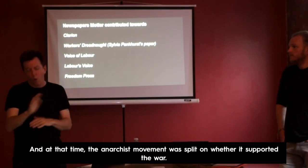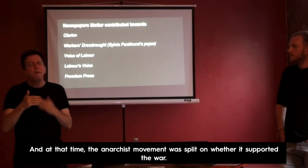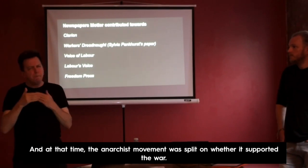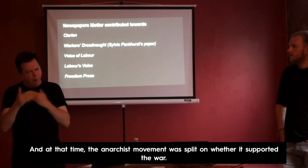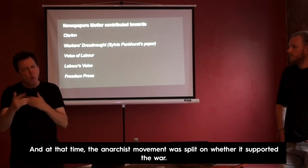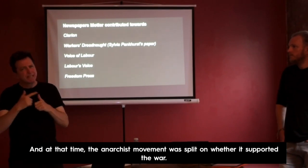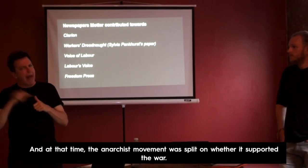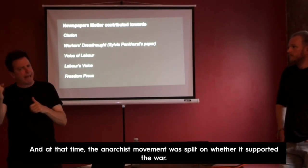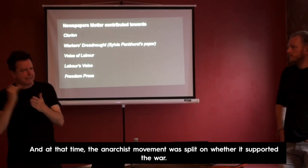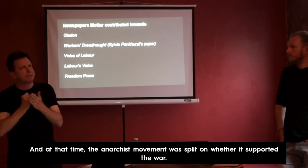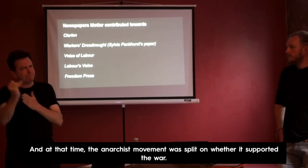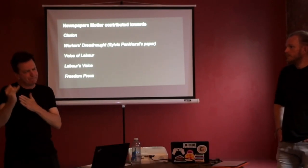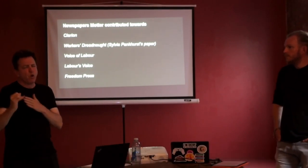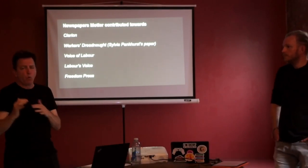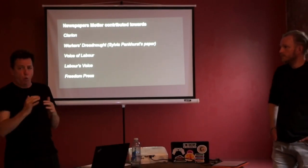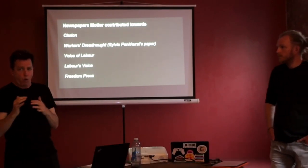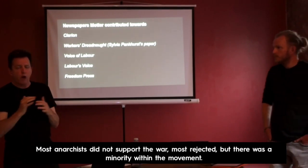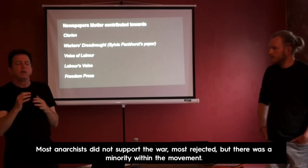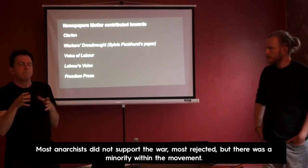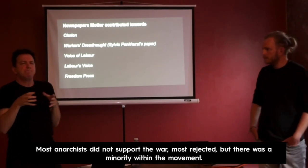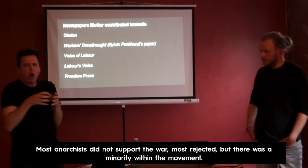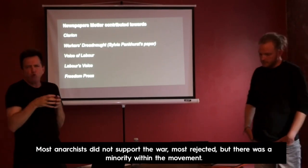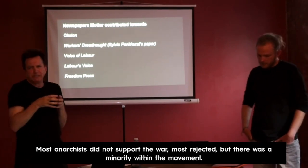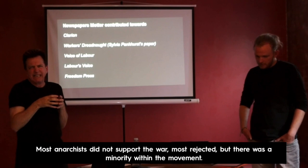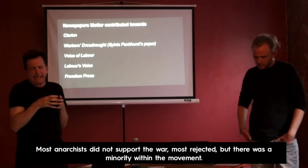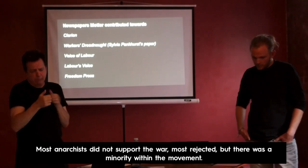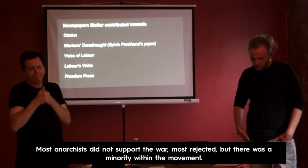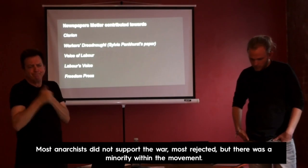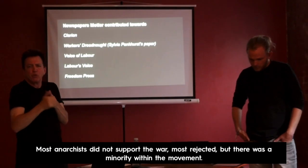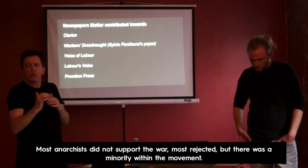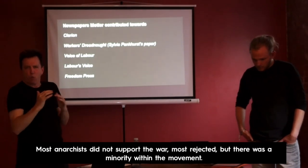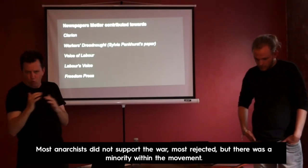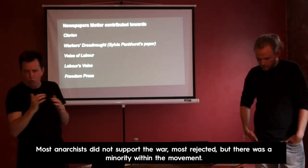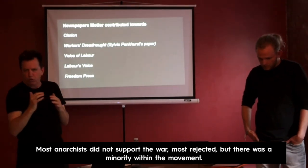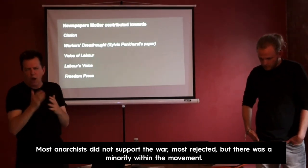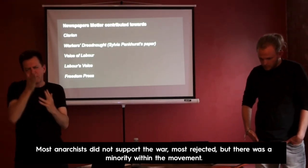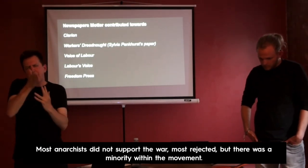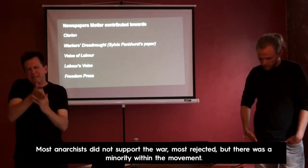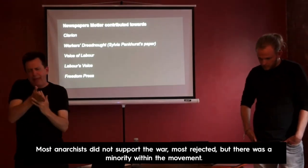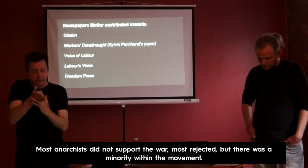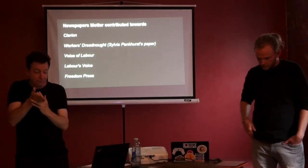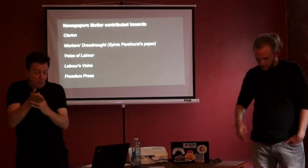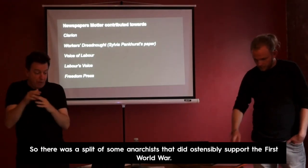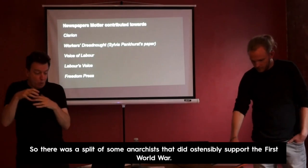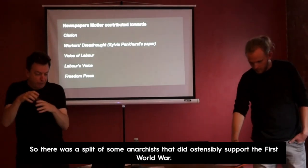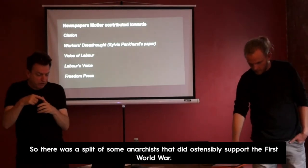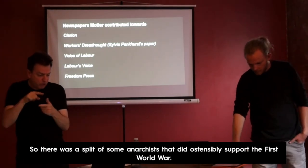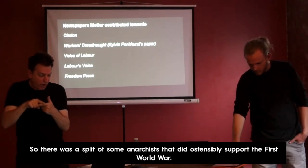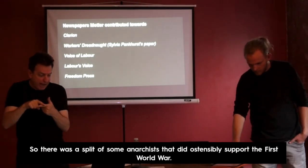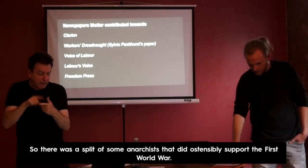split on whether it supported the war. Now, most anarchists did not support the war, most rejected, but there was a minority within the movement, so there was a split of some